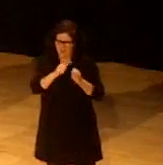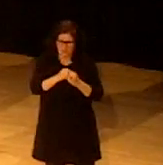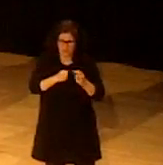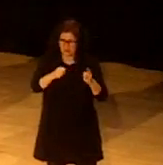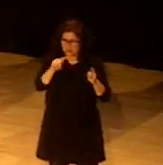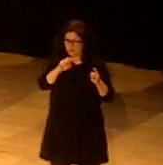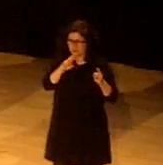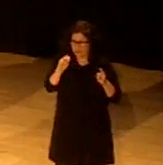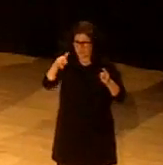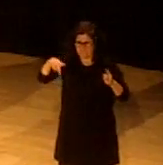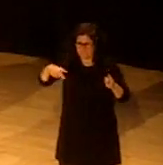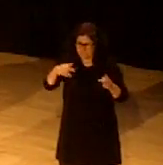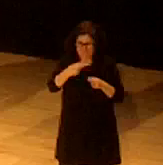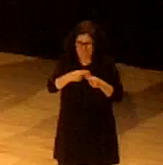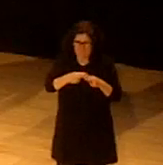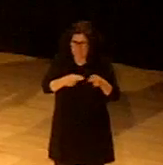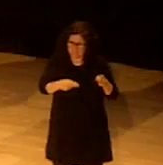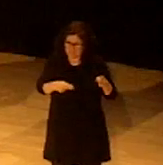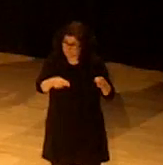surname Trump.